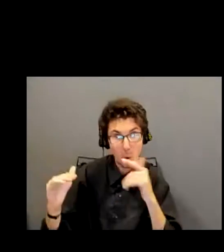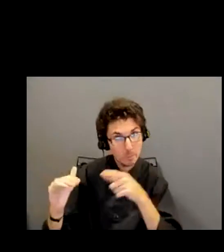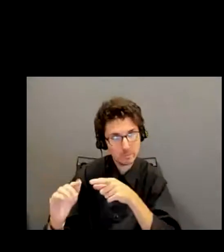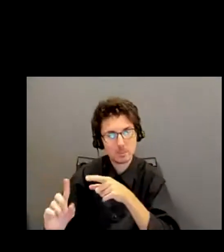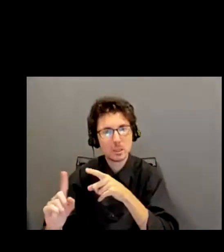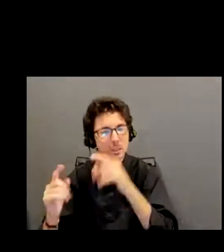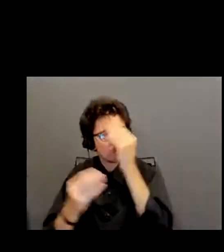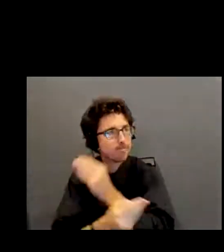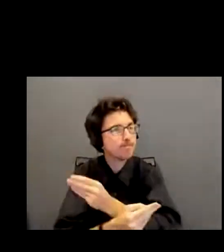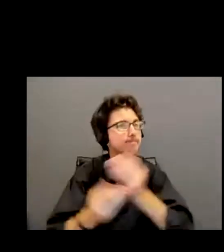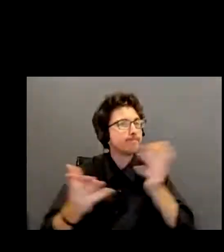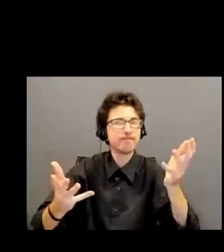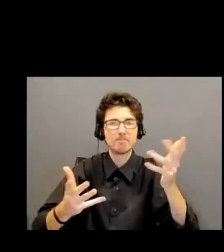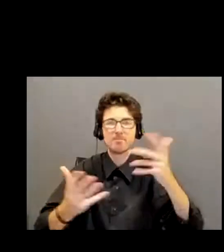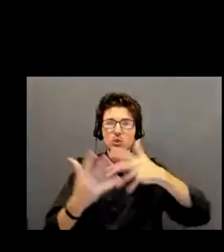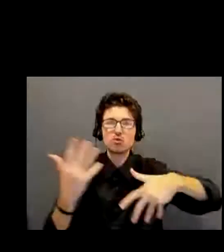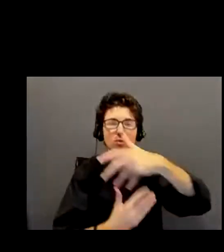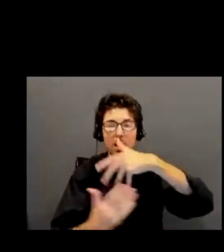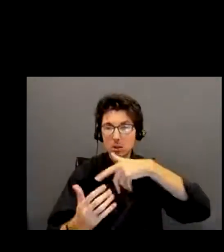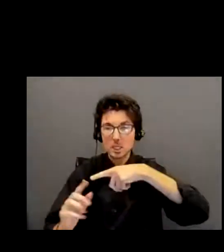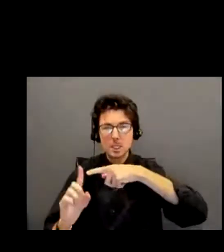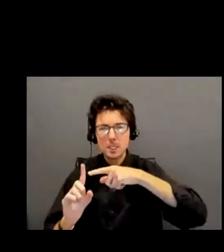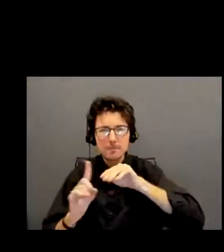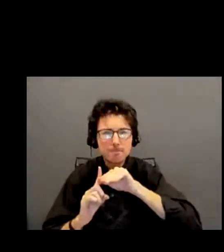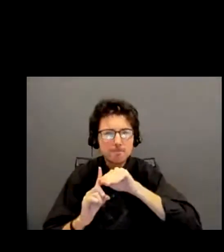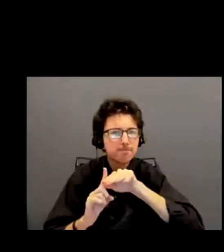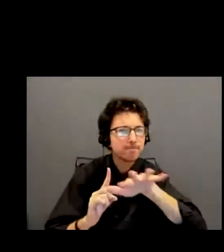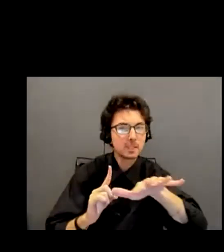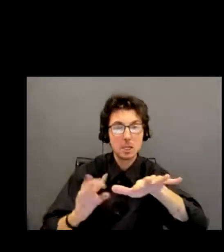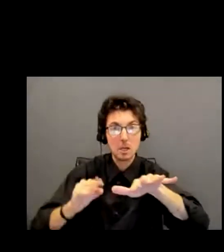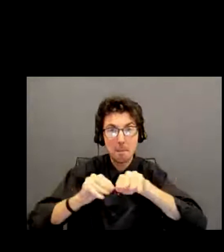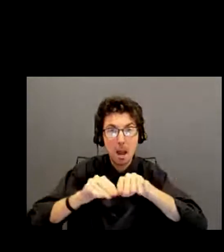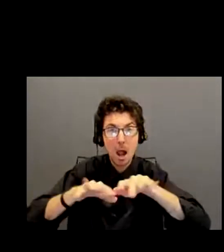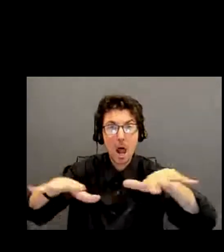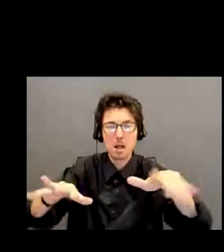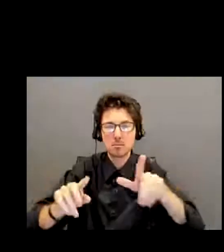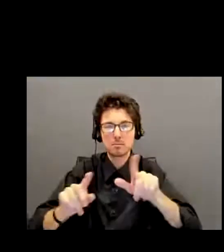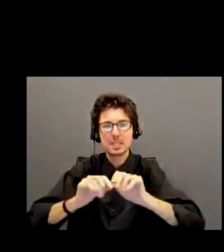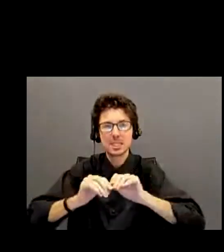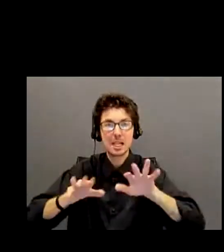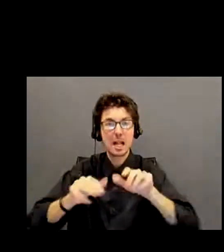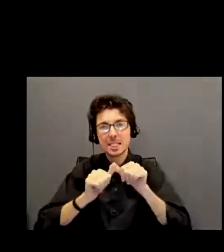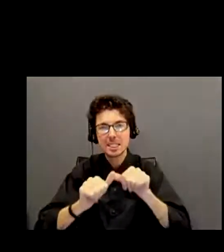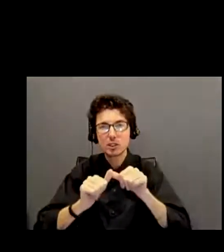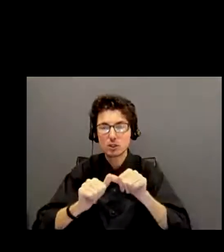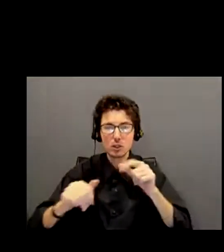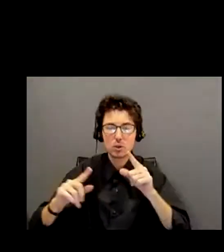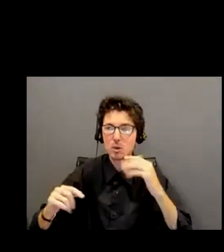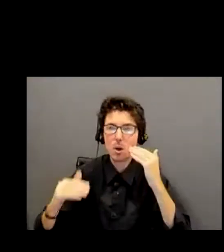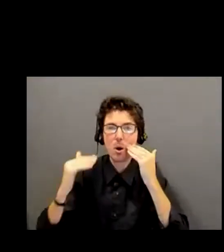surrounding. And this may result in the rise of awareness among the public. That's one